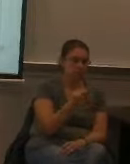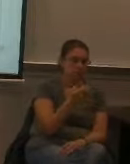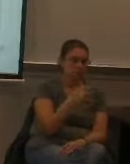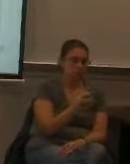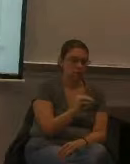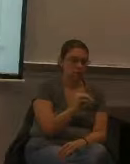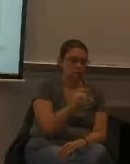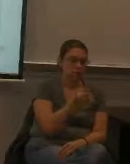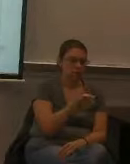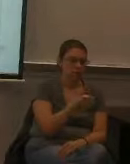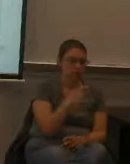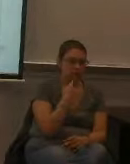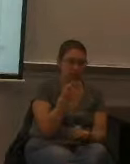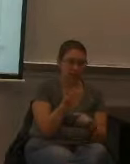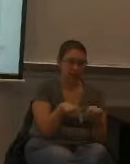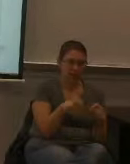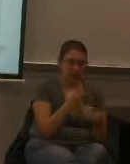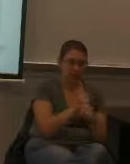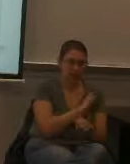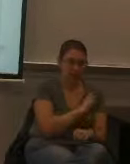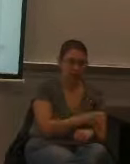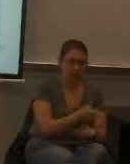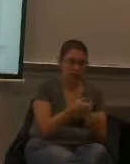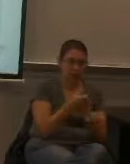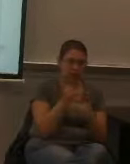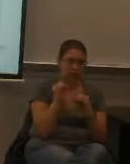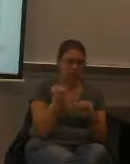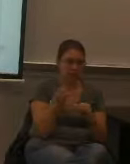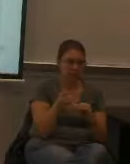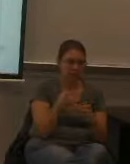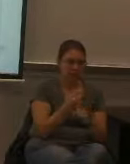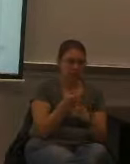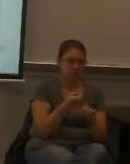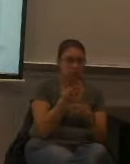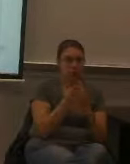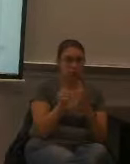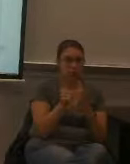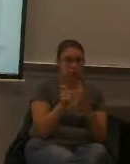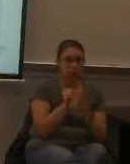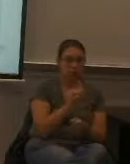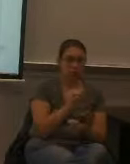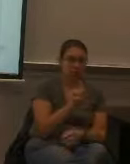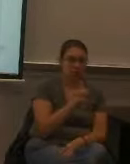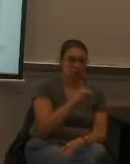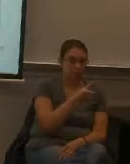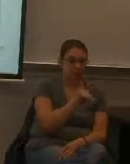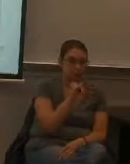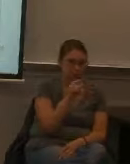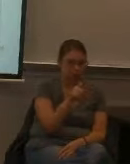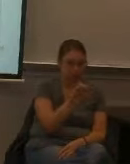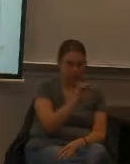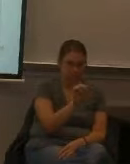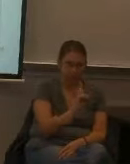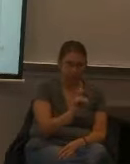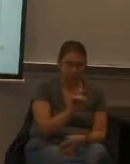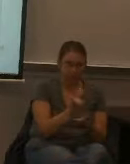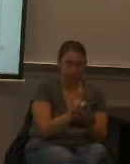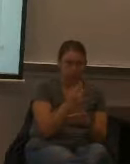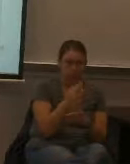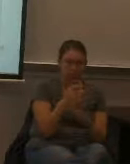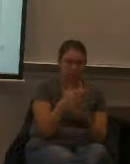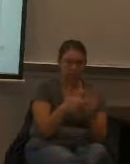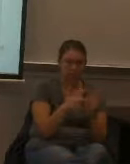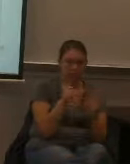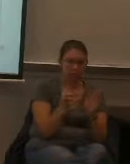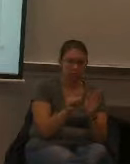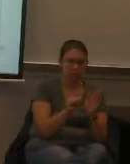can't create energy from nothing, right? You've got to get it somewhere. So efficiency is not 100%. So that's just one of the